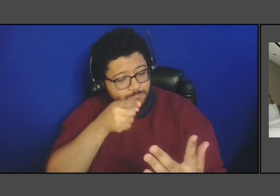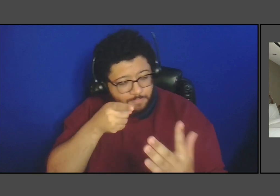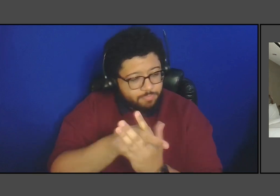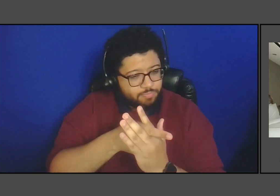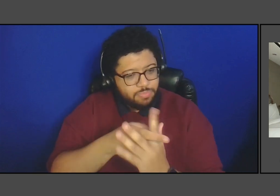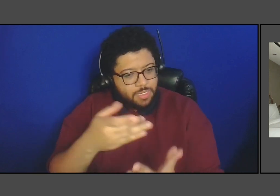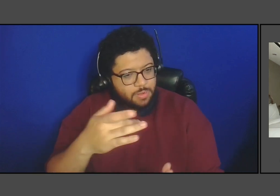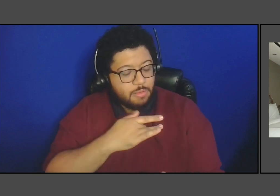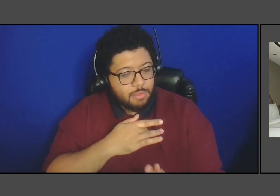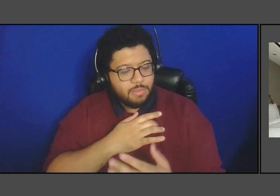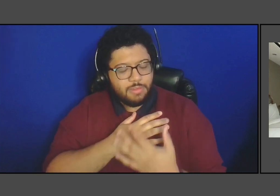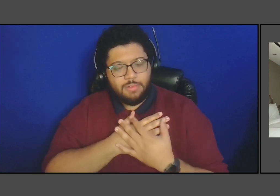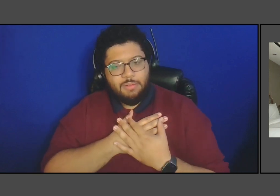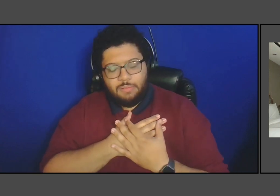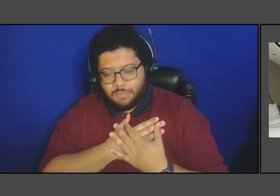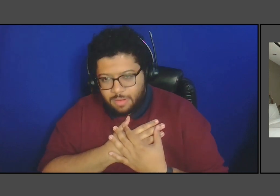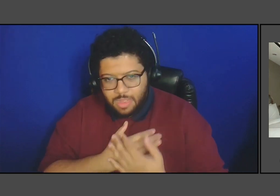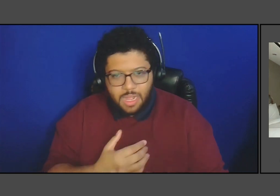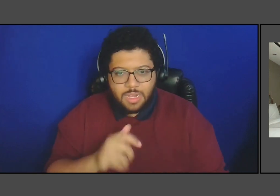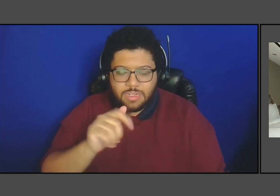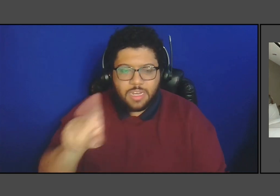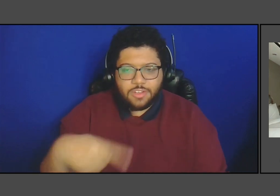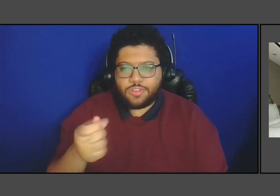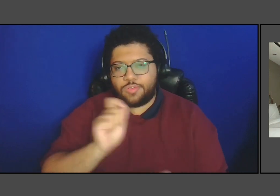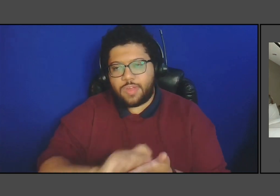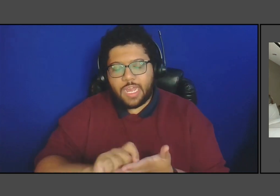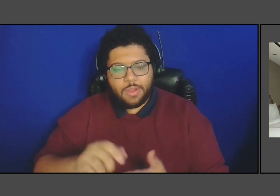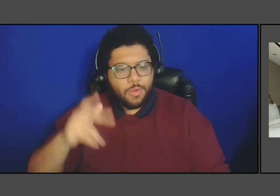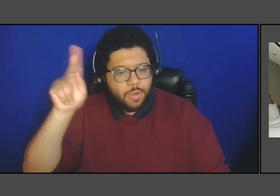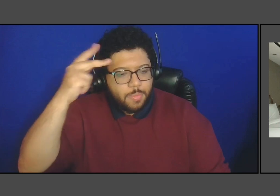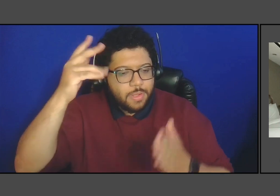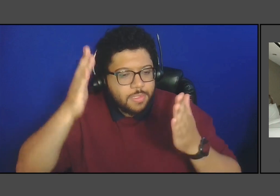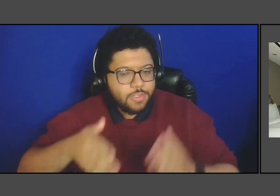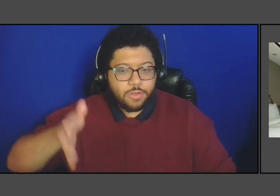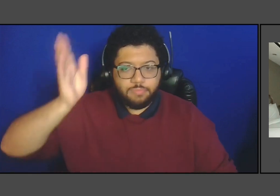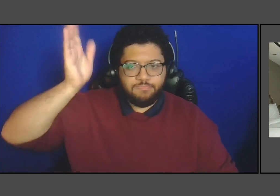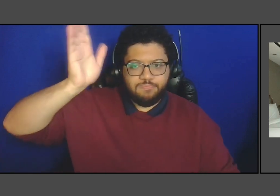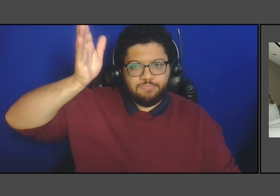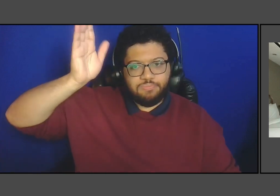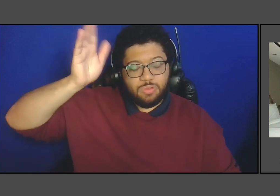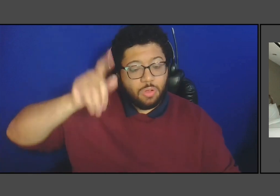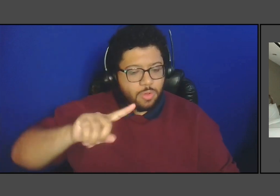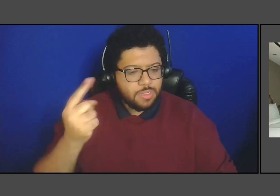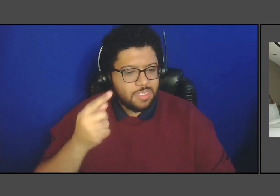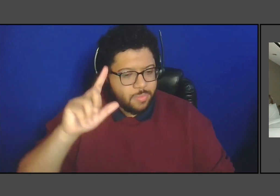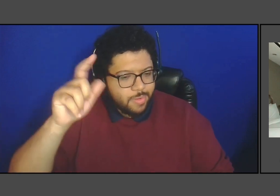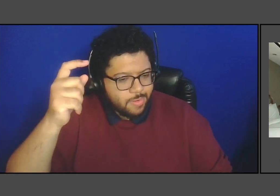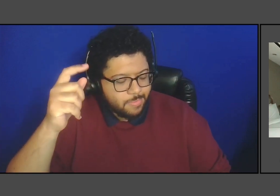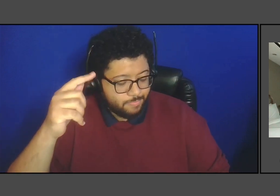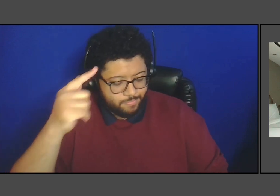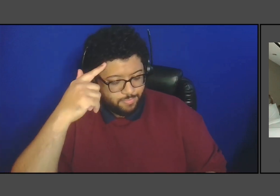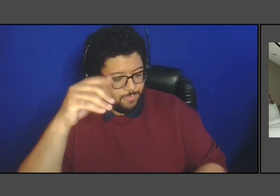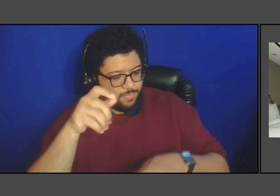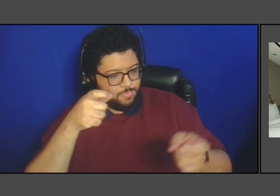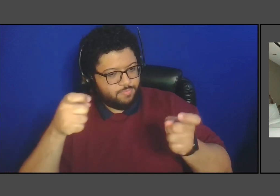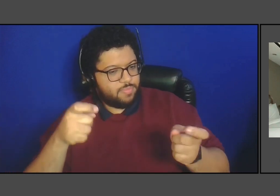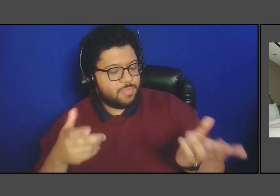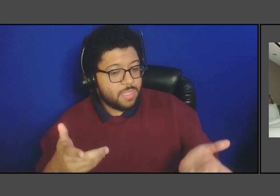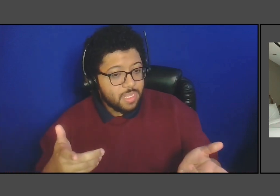or just, a politician speaking, or some other way, or somebody governing, or even in some ways,